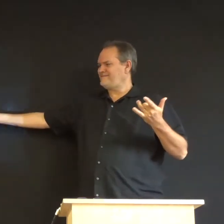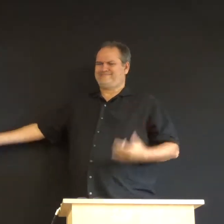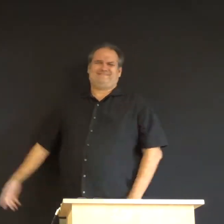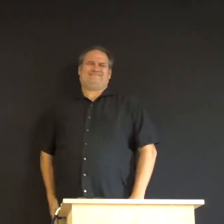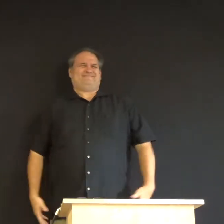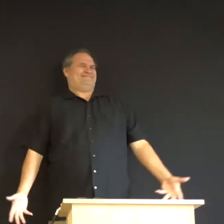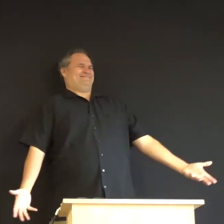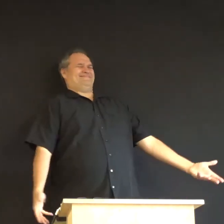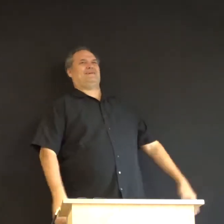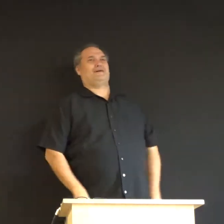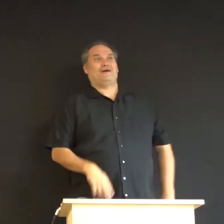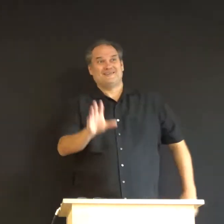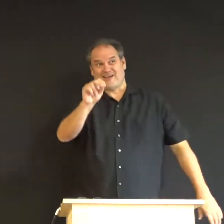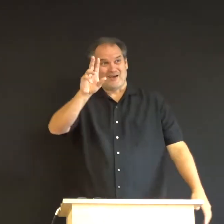They think it's like this.